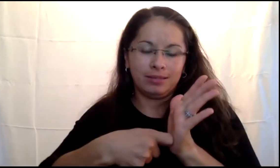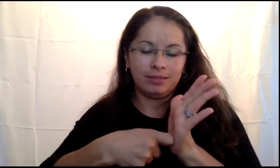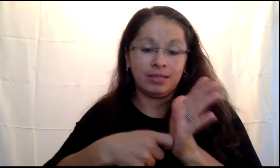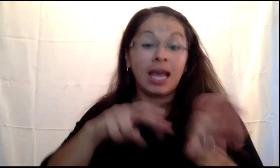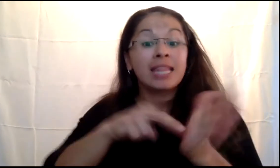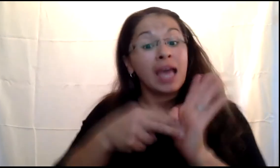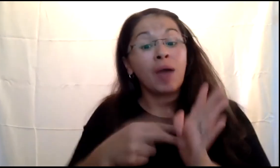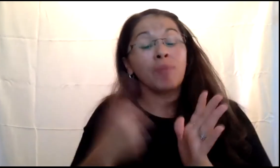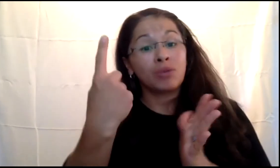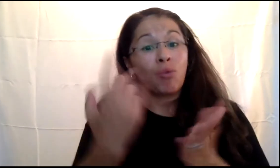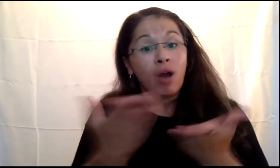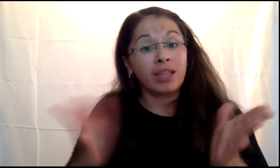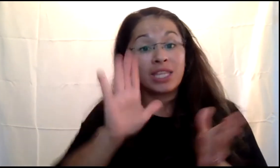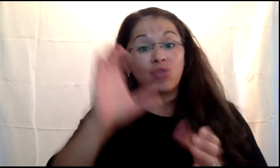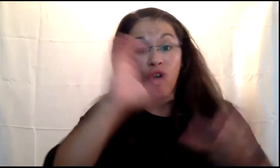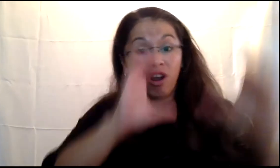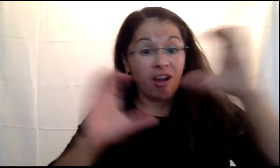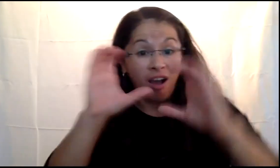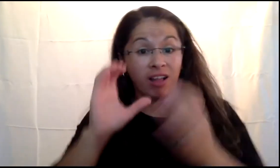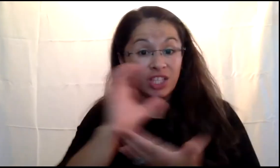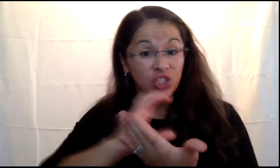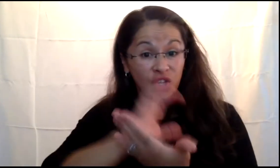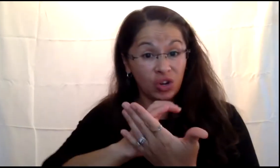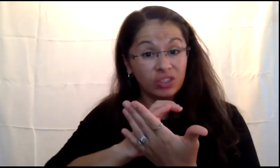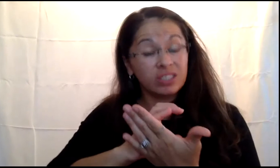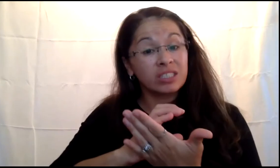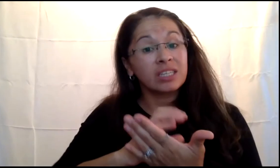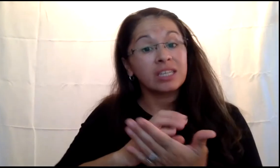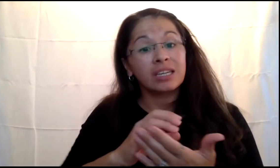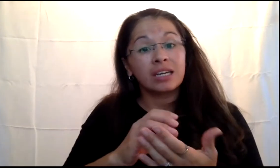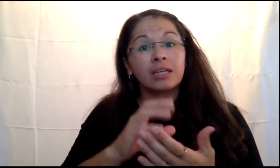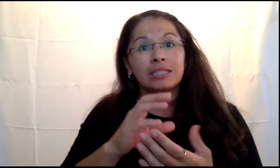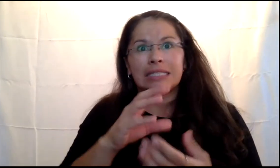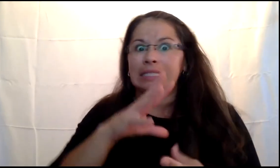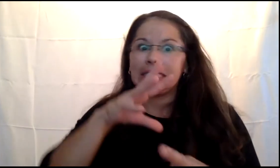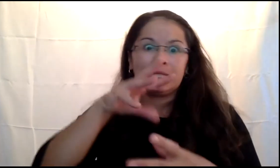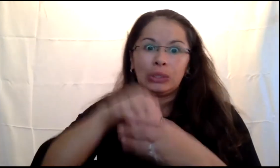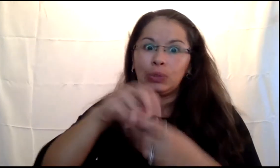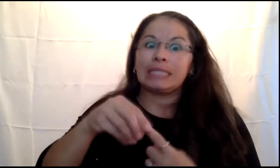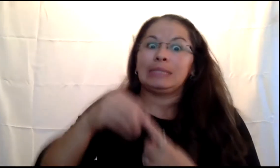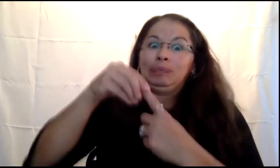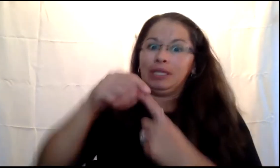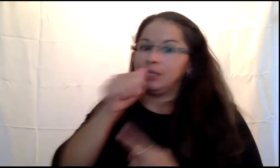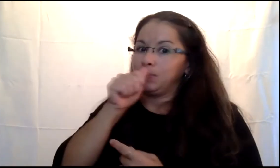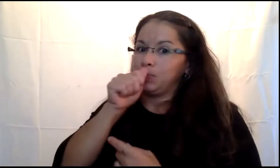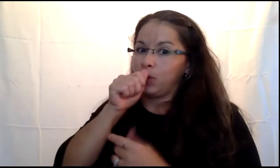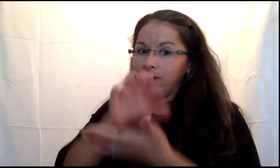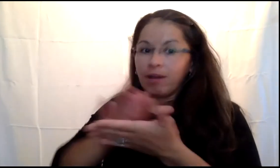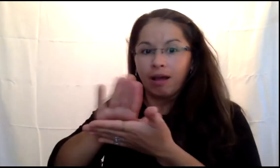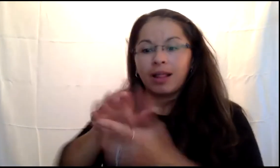going to really be looking at especially private colleges that can award their own financial